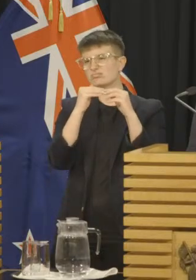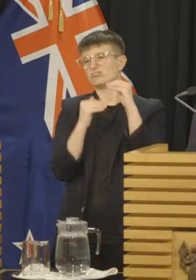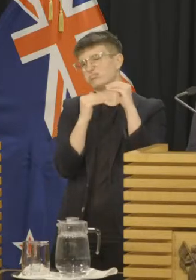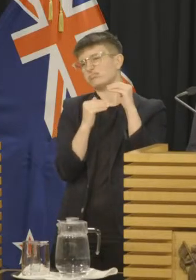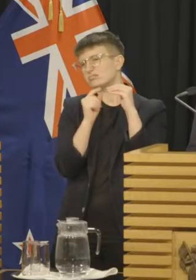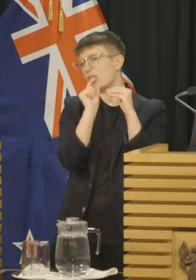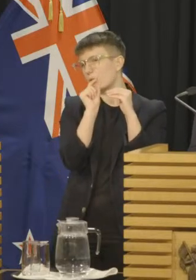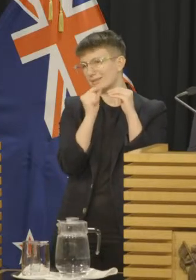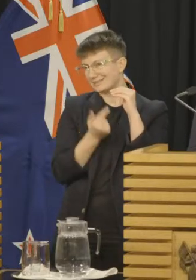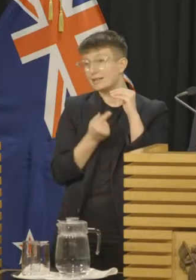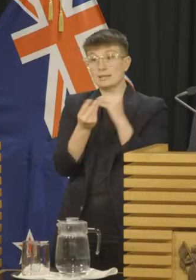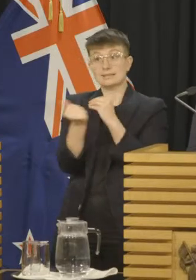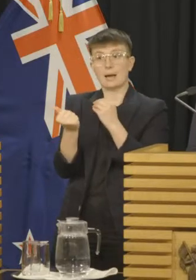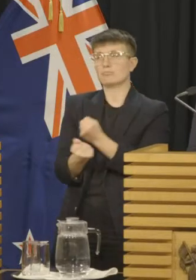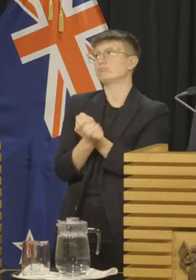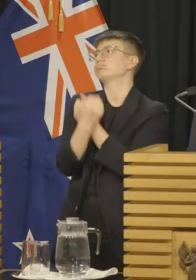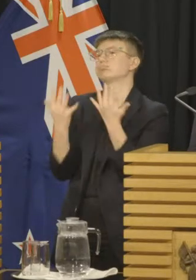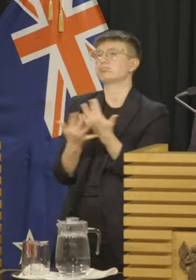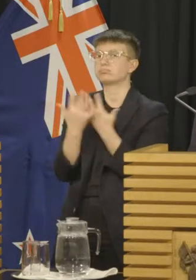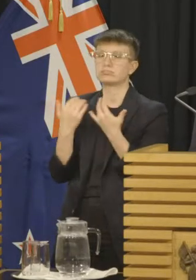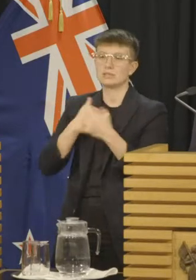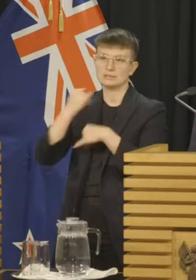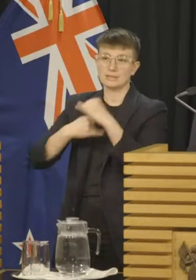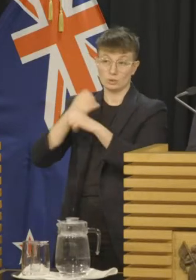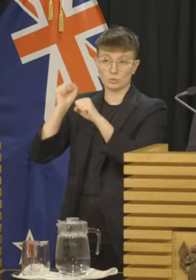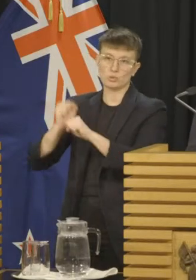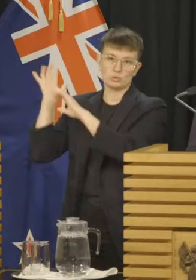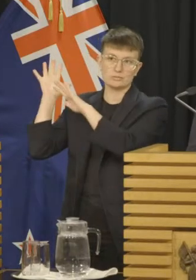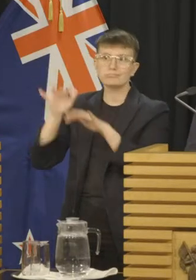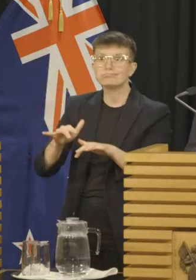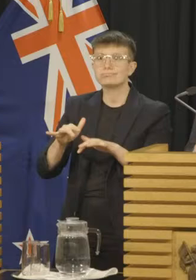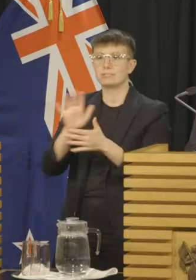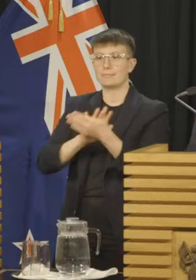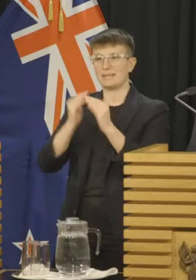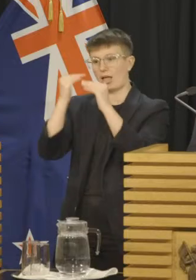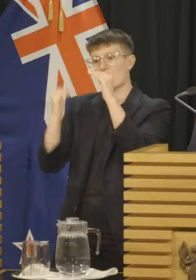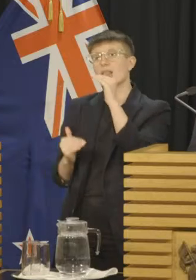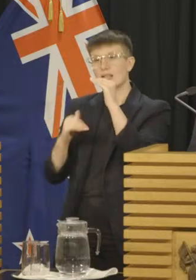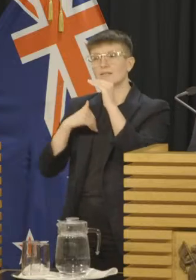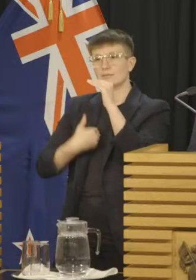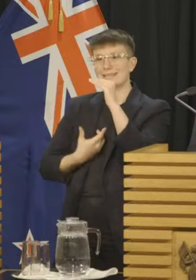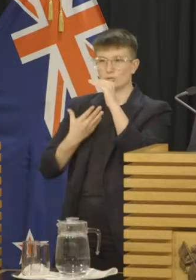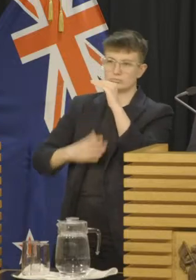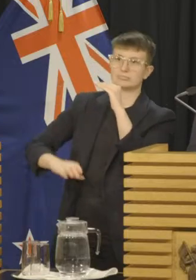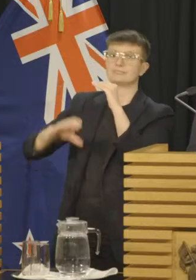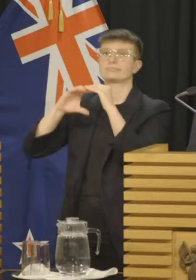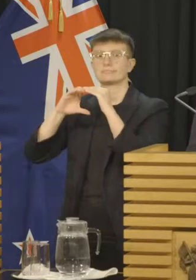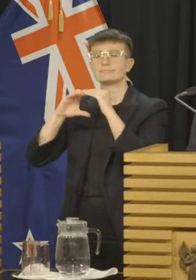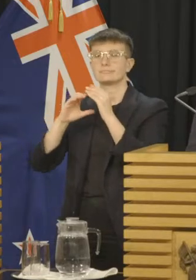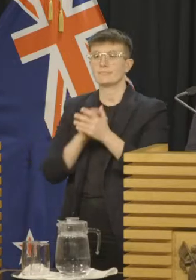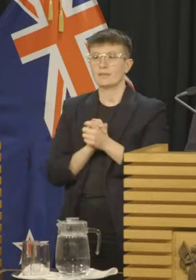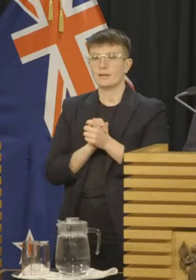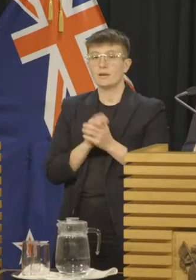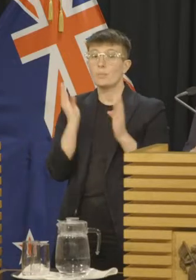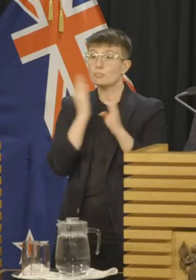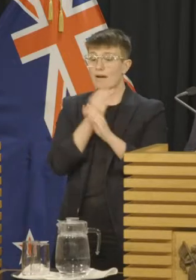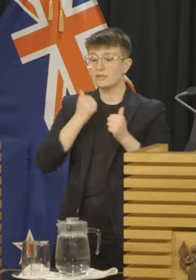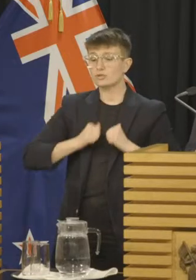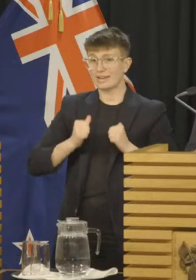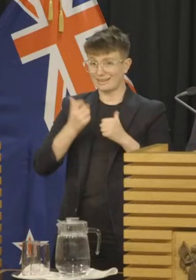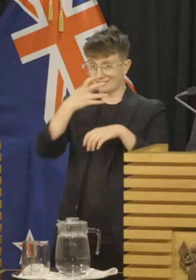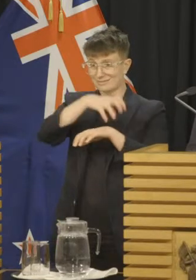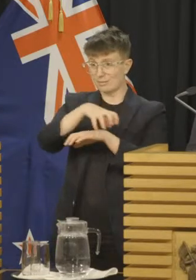ones who have a bigger transition. For private training establishments, there'll be a process that we'll go through with private training establishments, setting